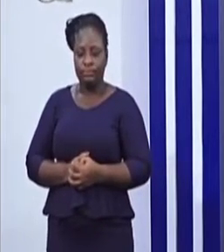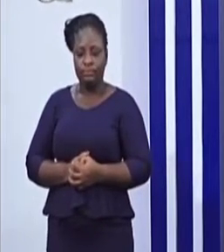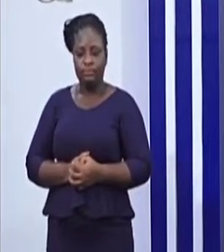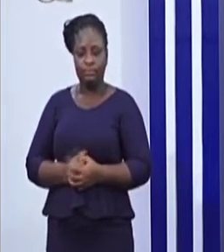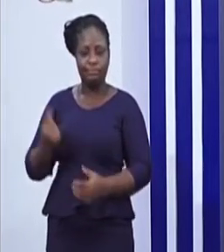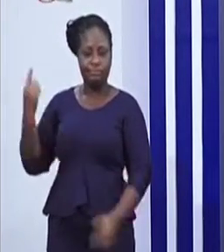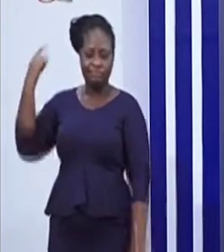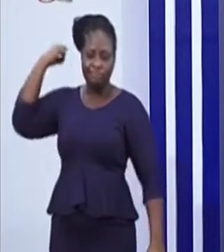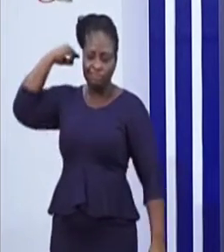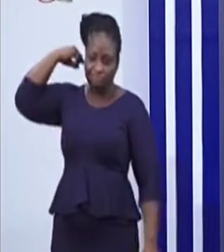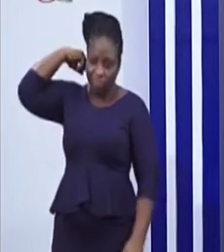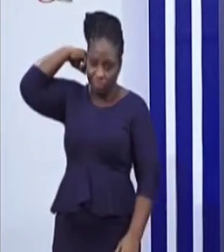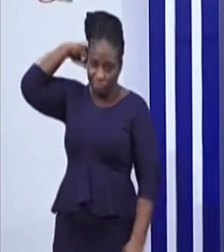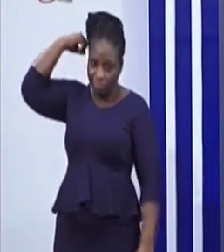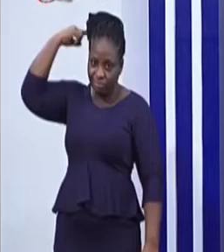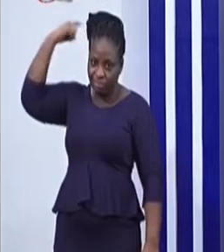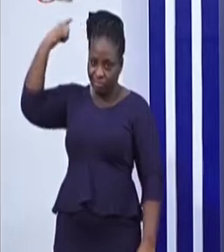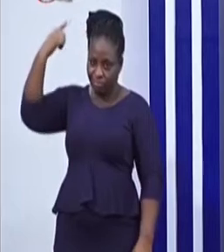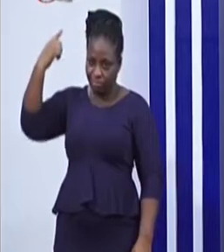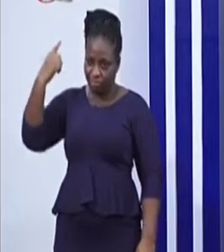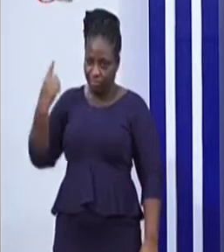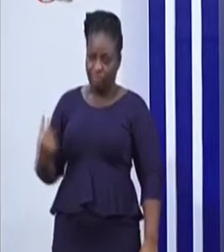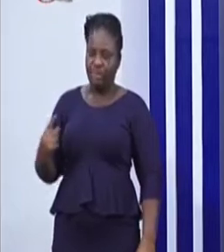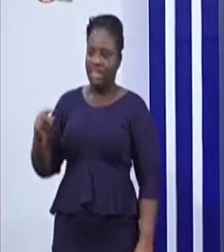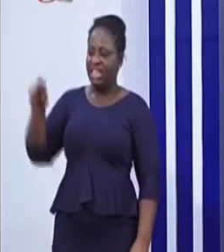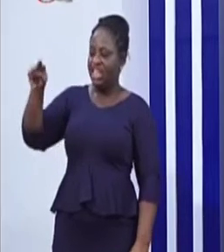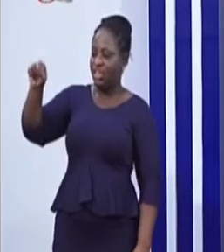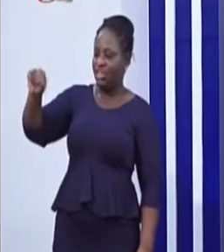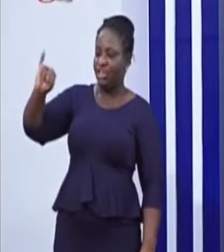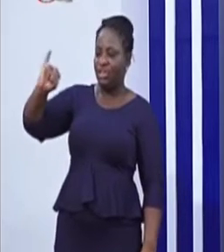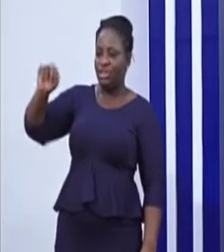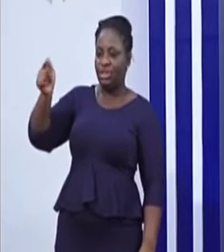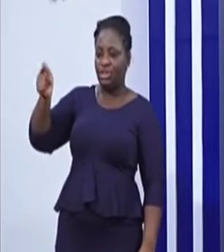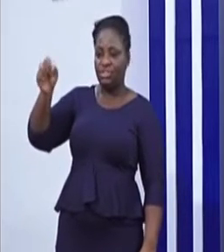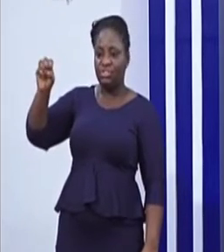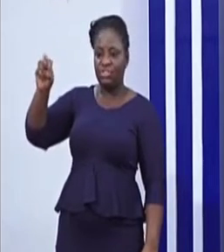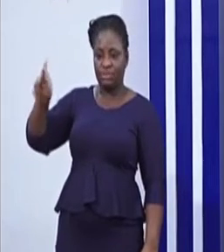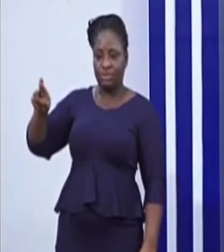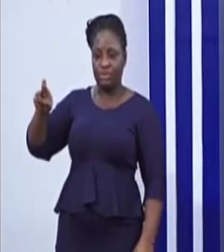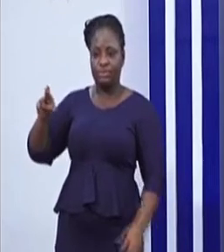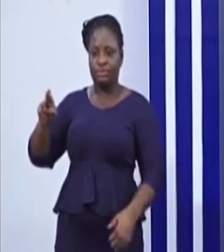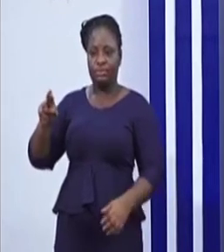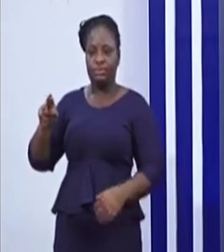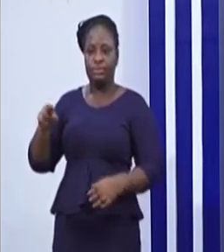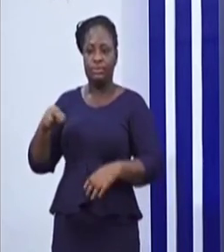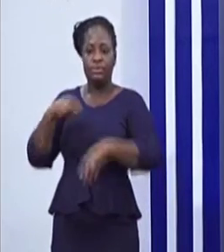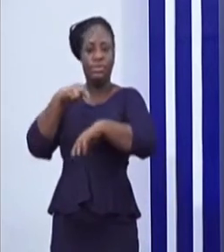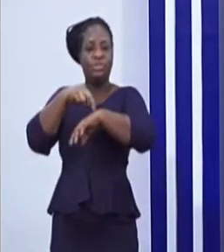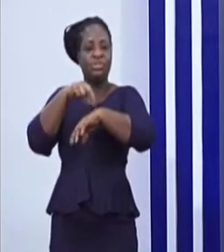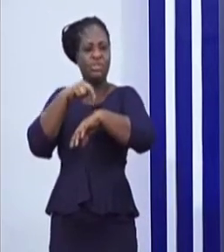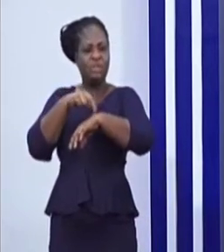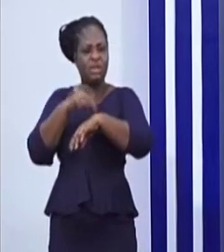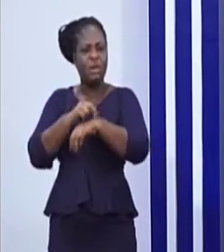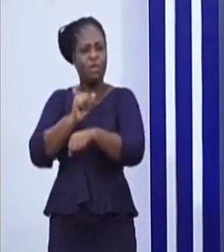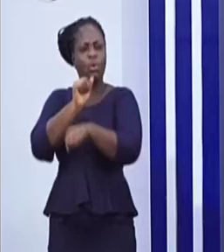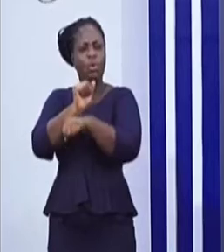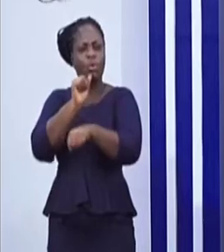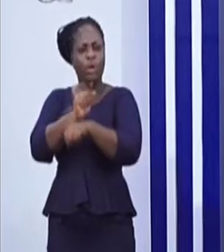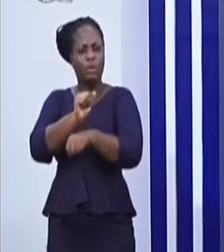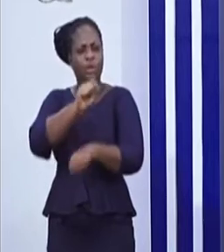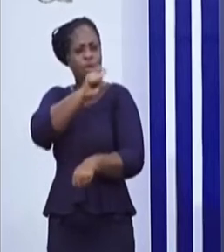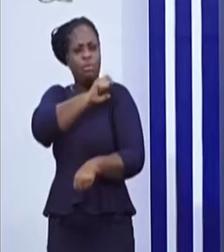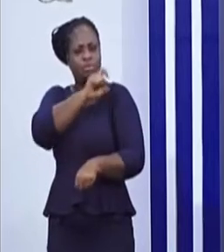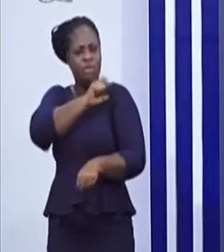Since this incident of the 2 Nigerians, we have been working with the Ghana Police Service to ensure that